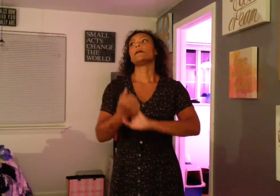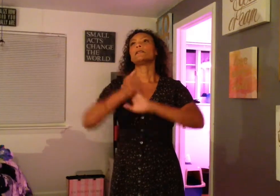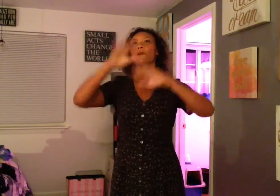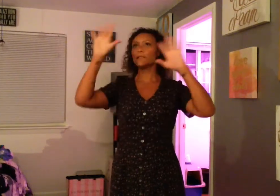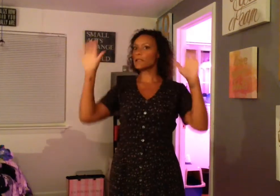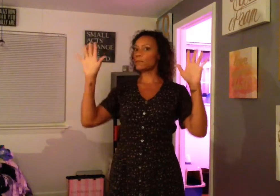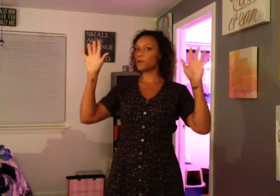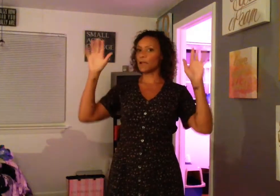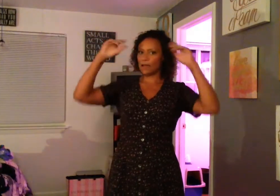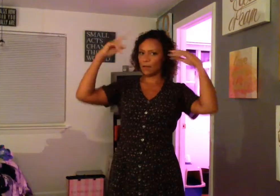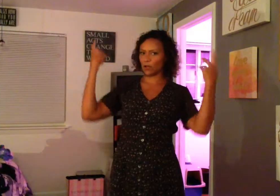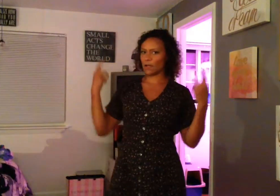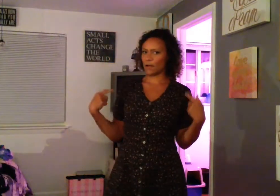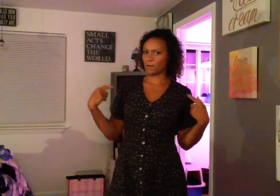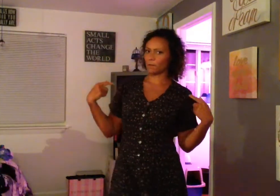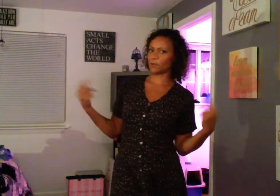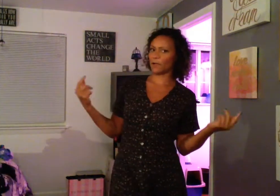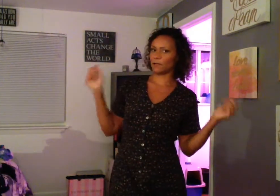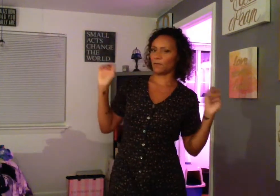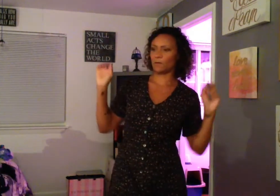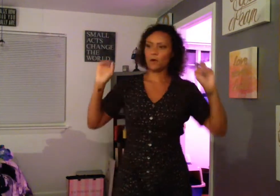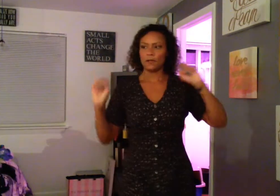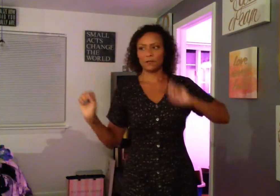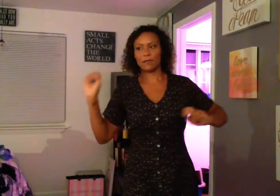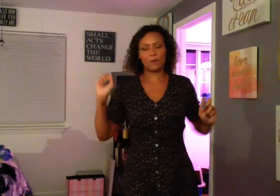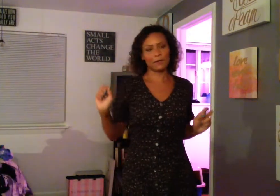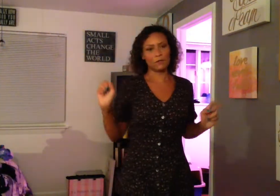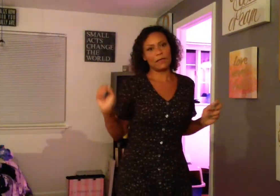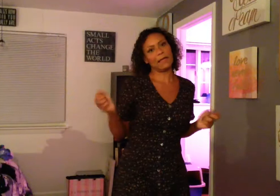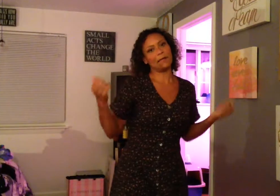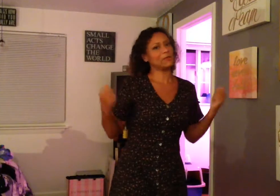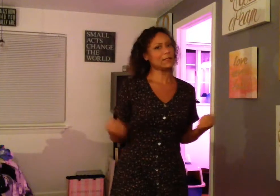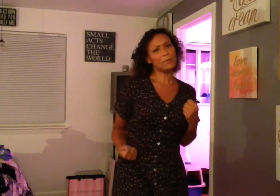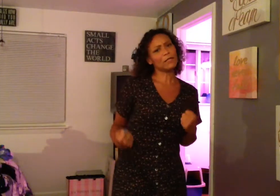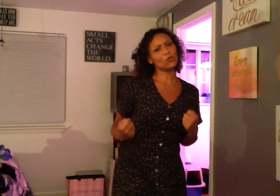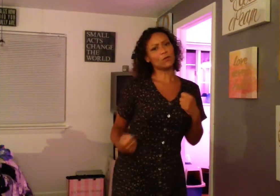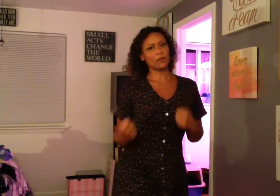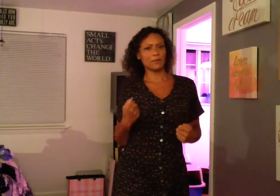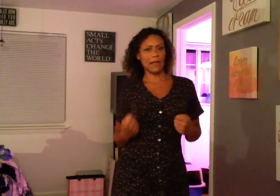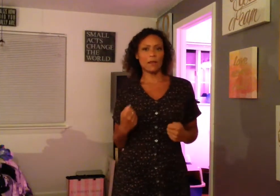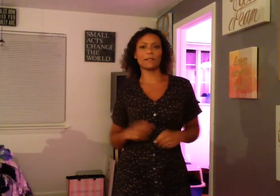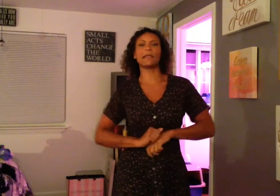As far as like the bigger game and looking at it from the perspective of Satan wants to win the game and take as many souls with him to hell as he